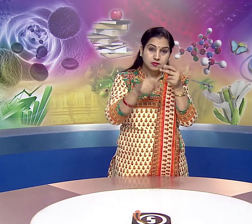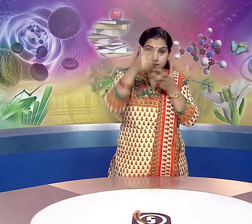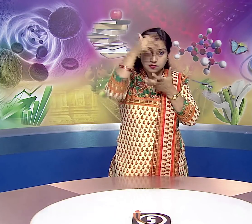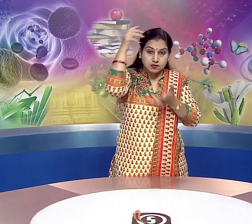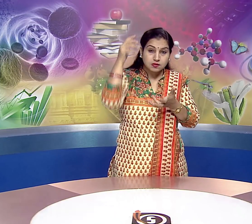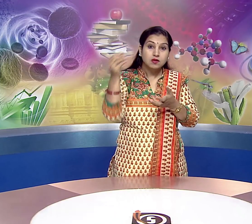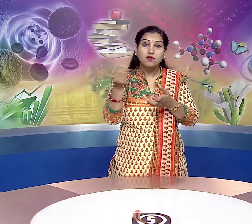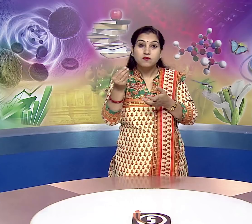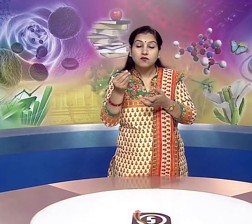someone locked the door